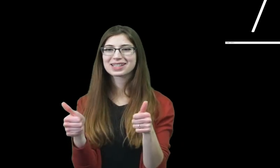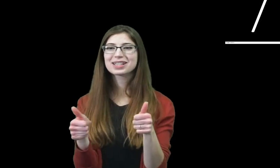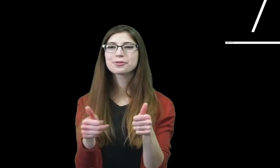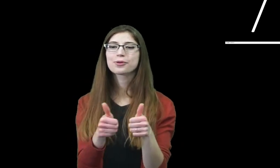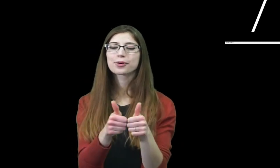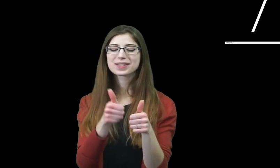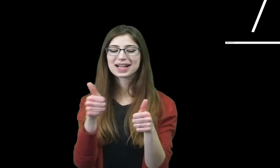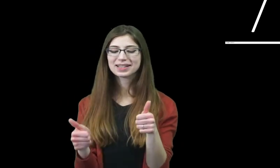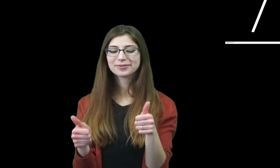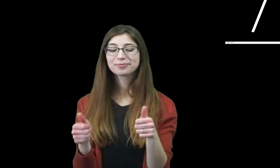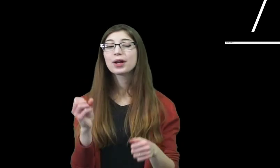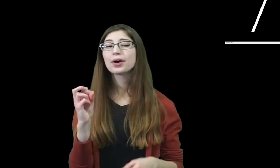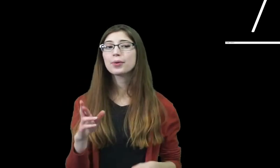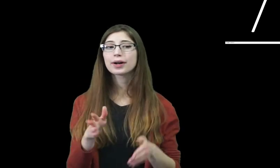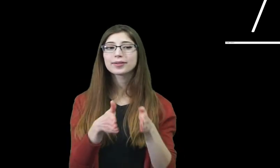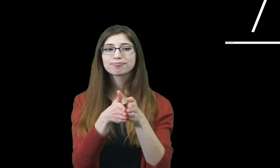to or beside. Or